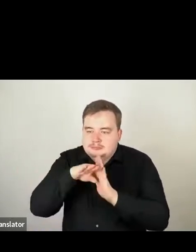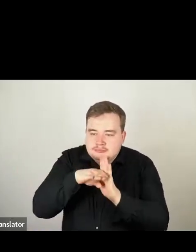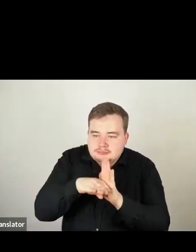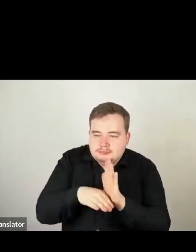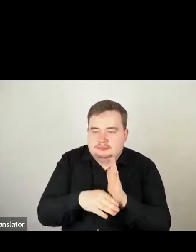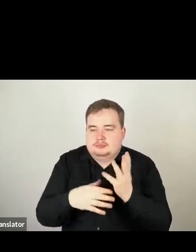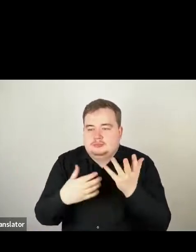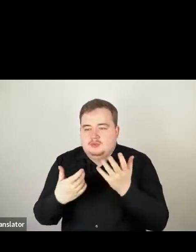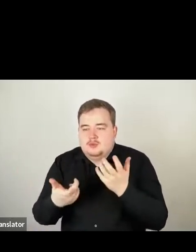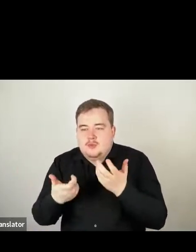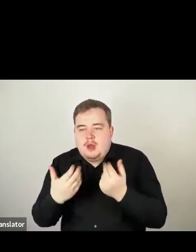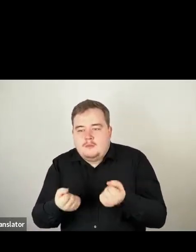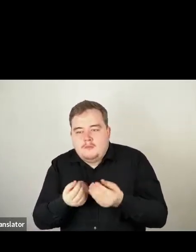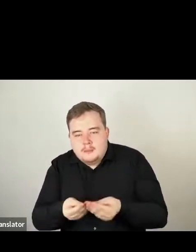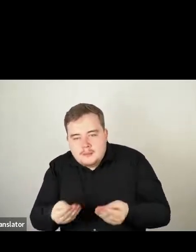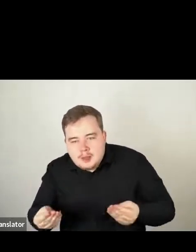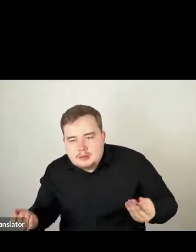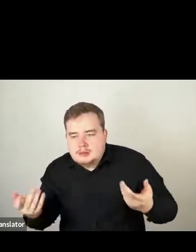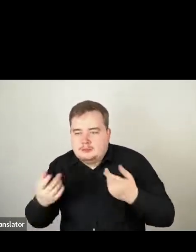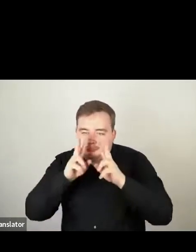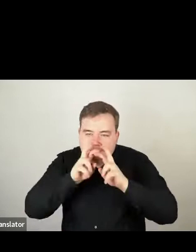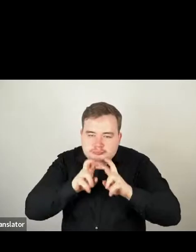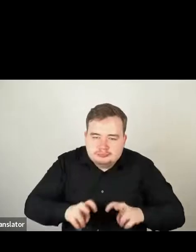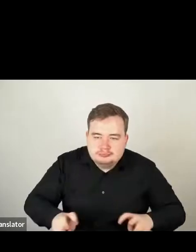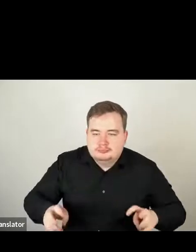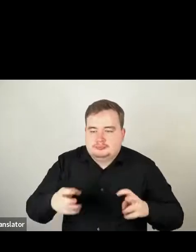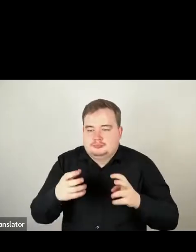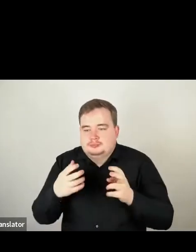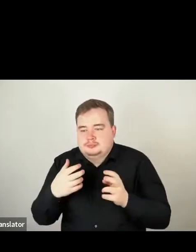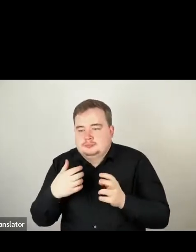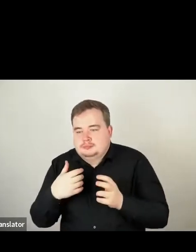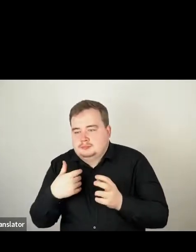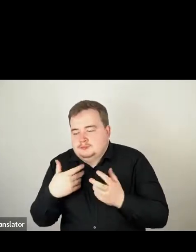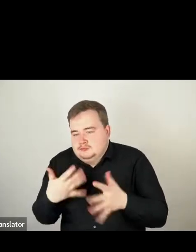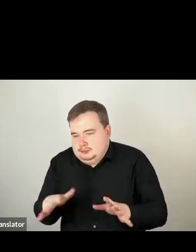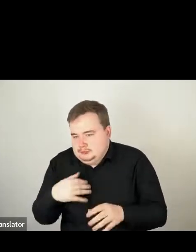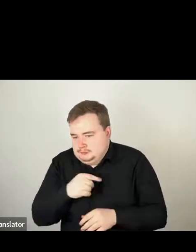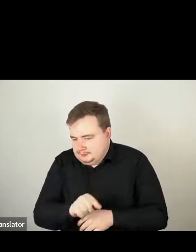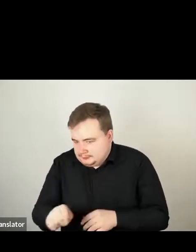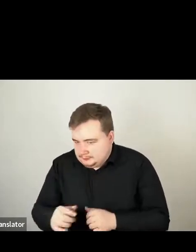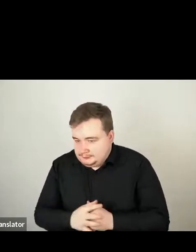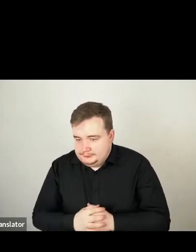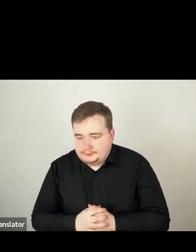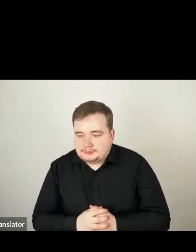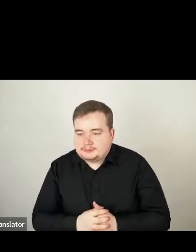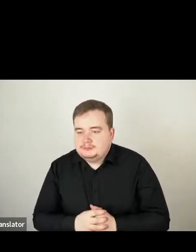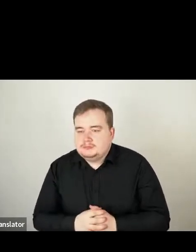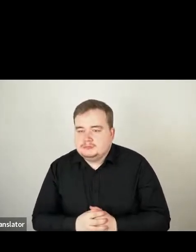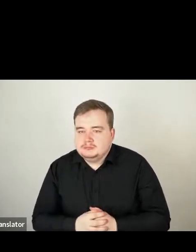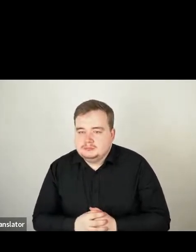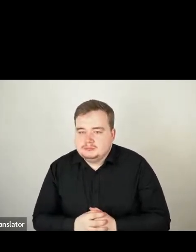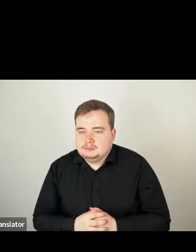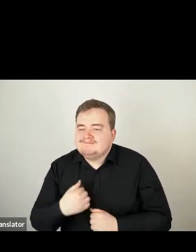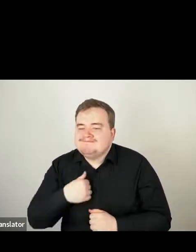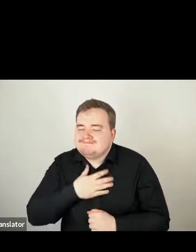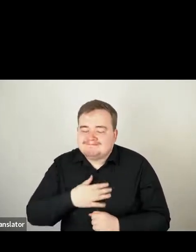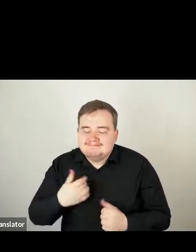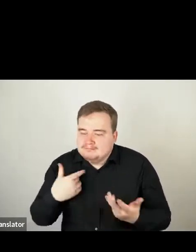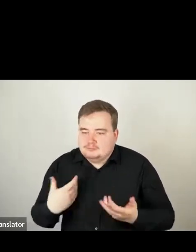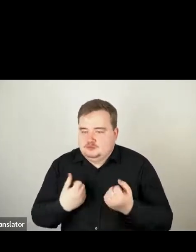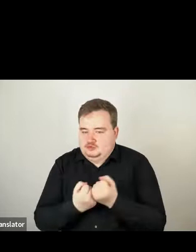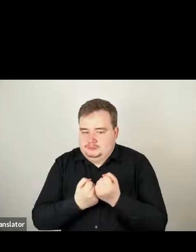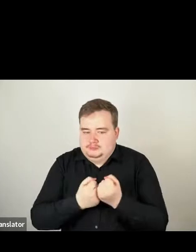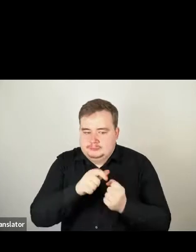laws, conducting gender audits of parliaments and supporting them in developing parliamentary gender action plans. And I